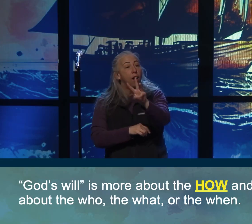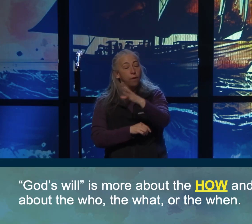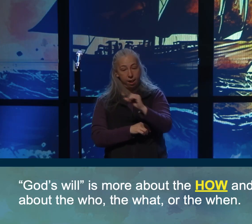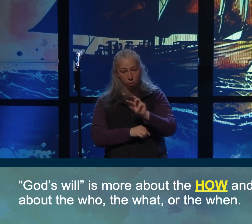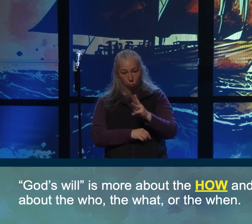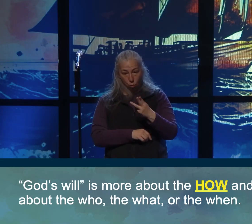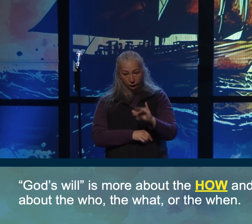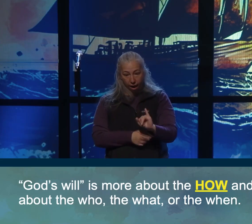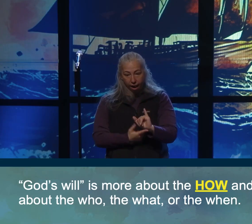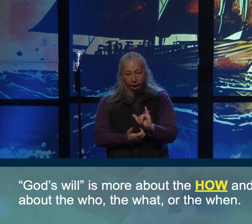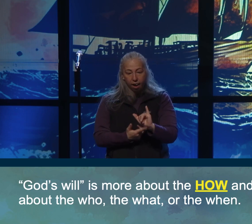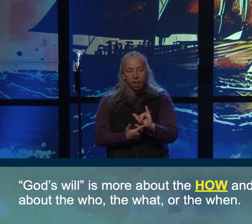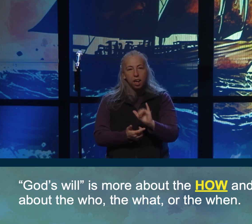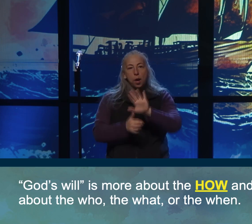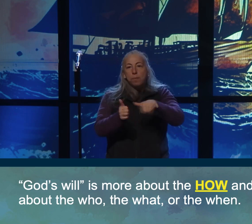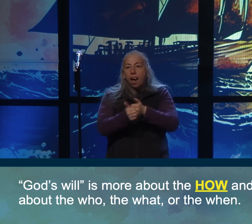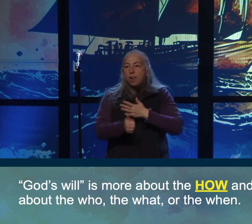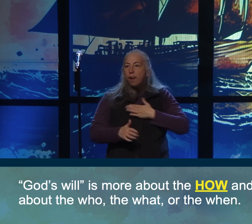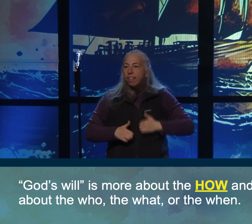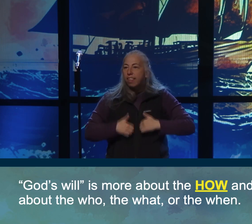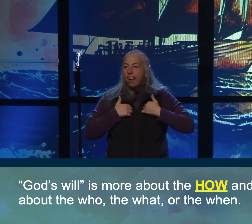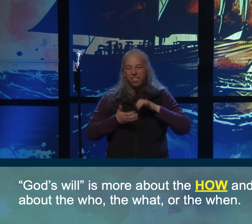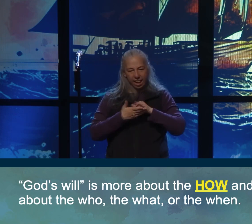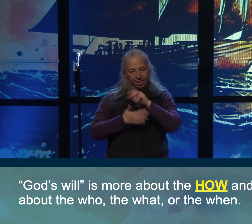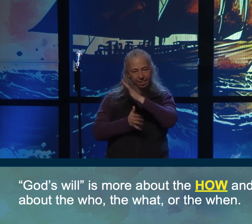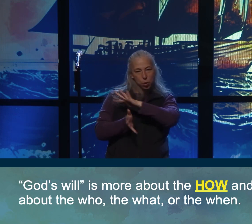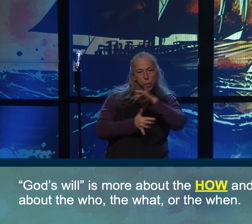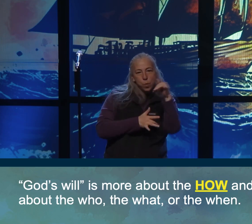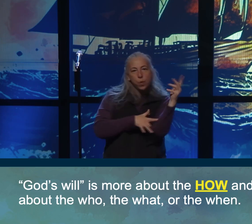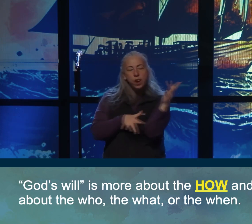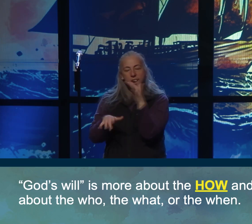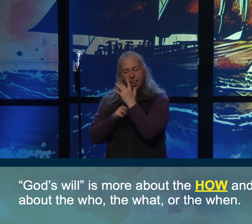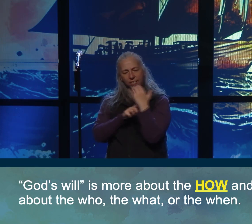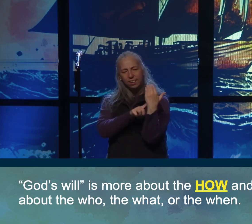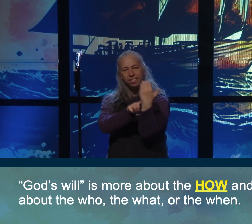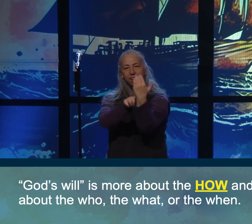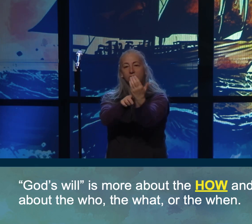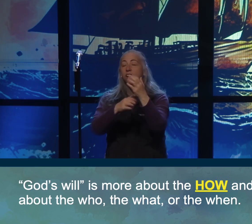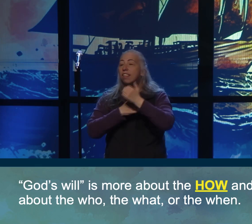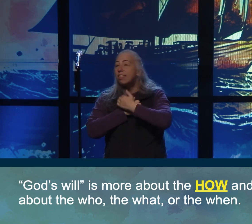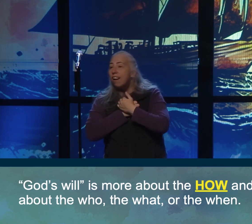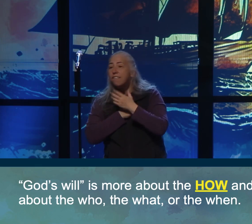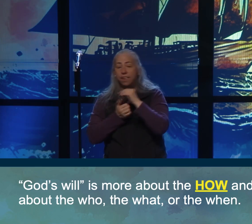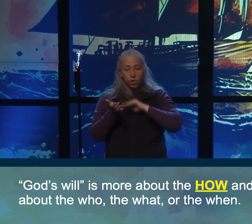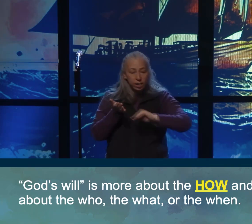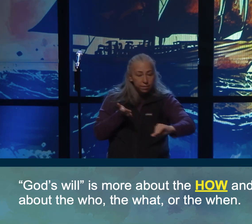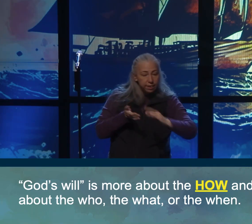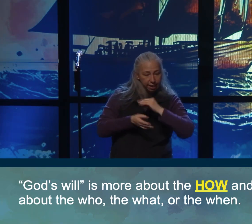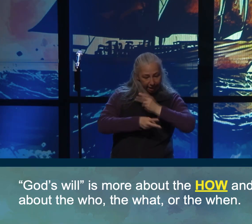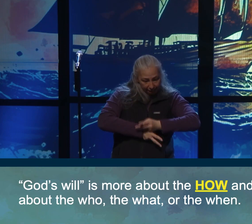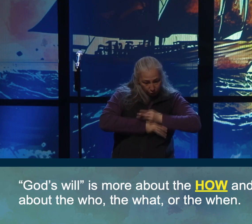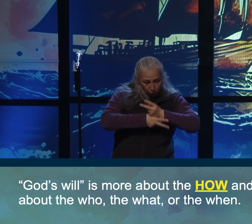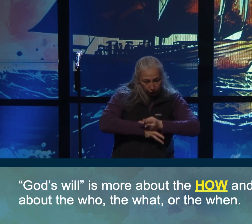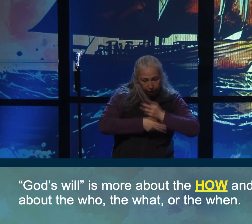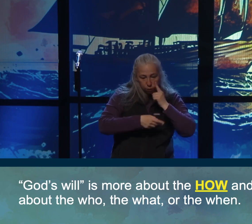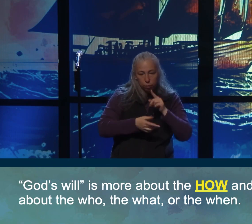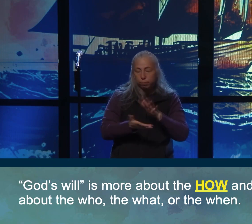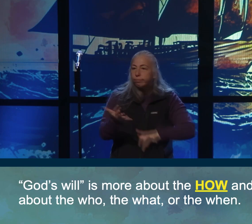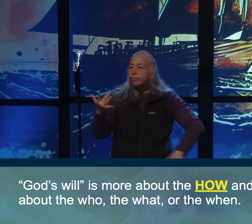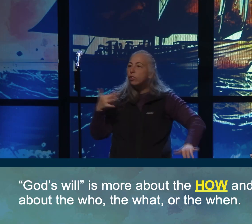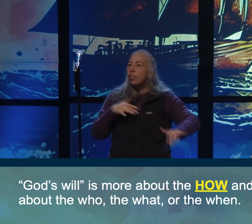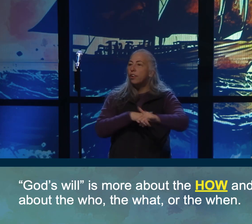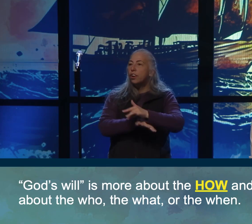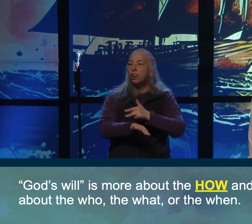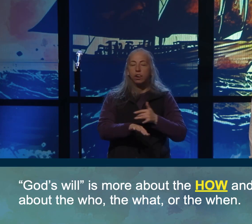that's the wind. That's the wind of the sail. Love, forgiveness, care for the least of these. Right?